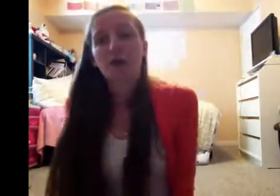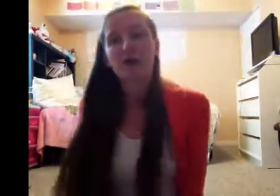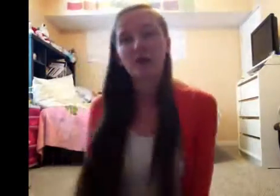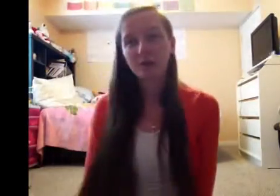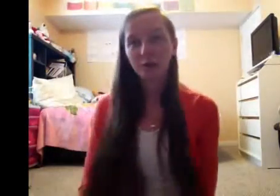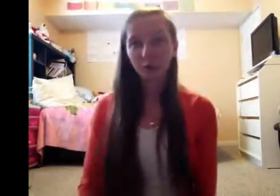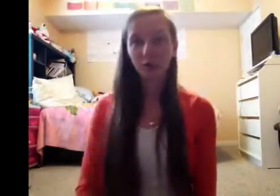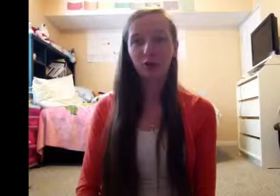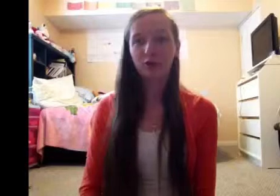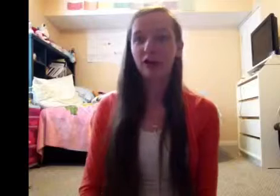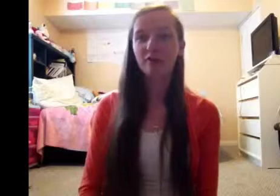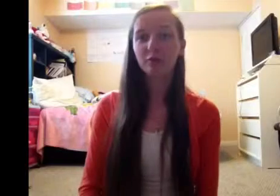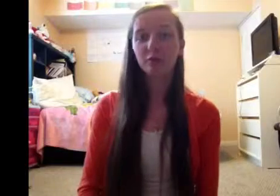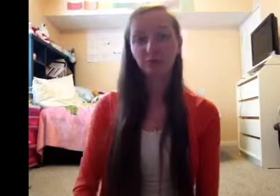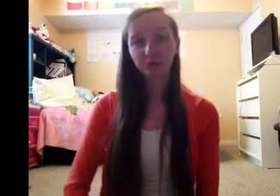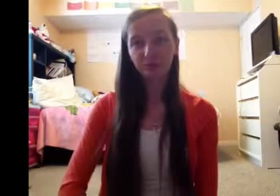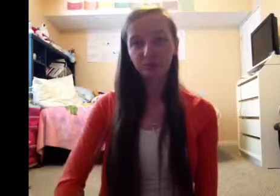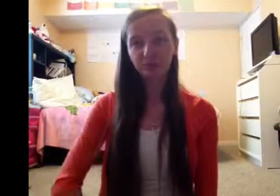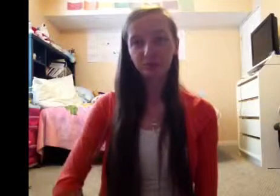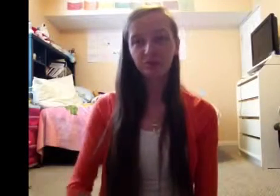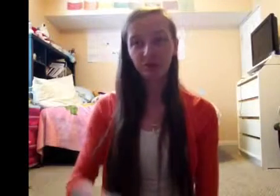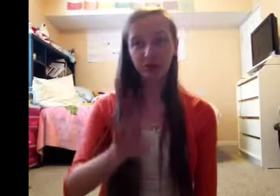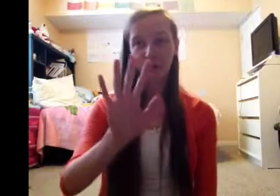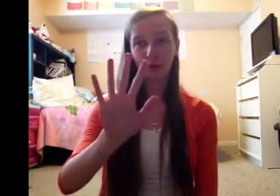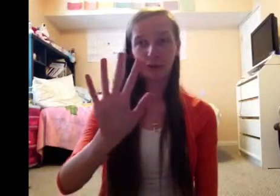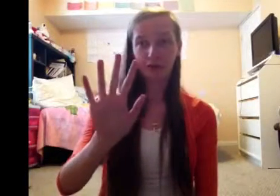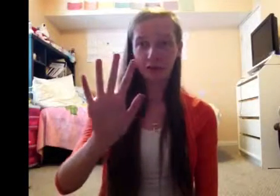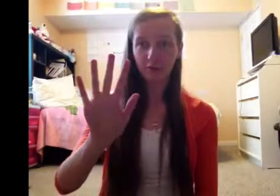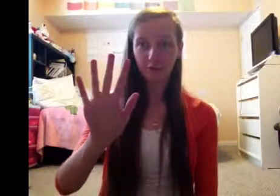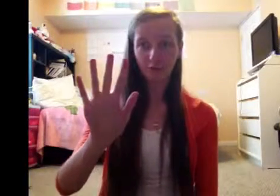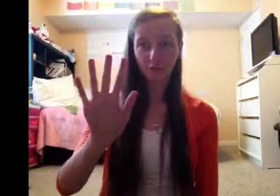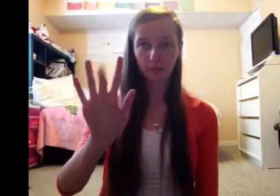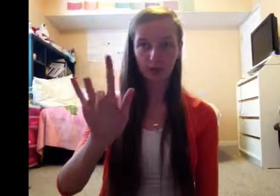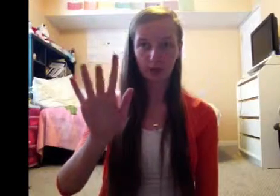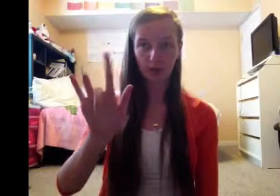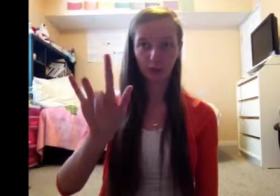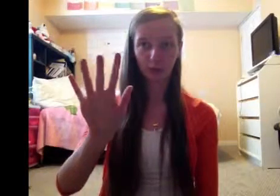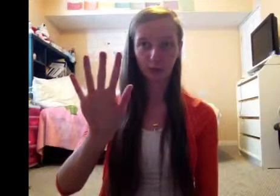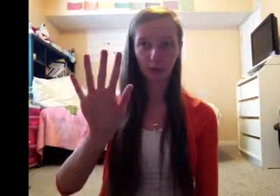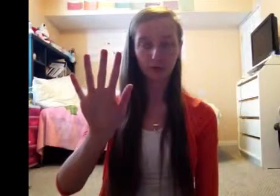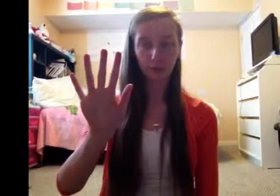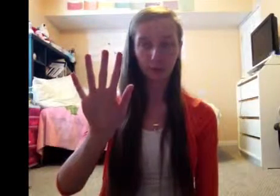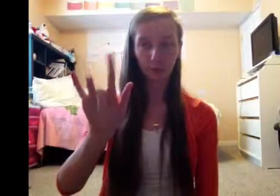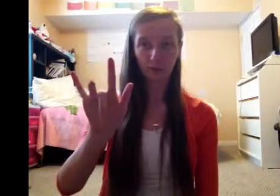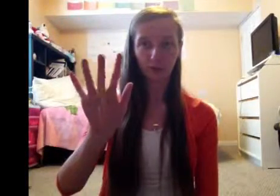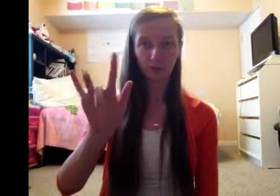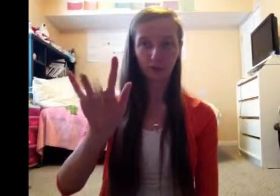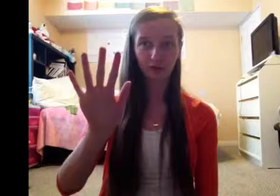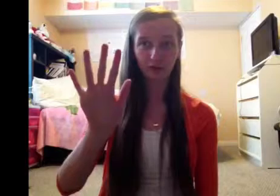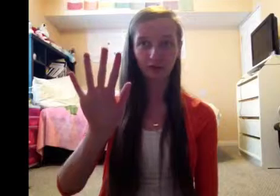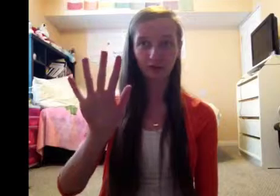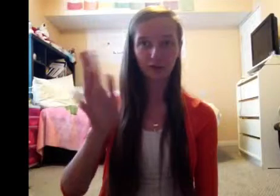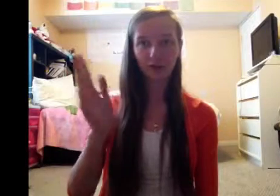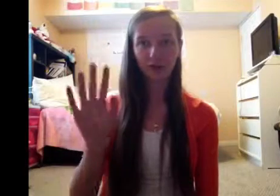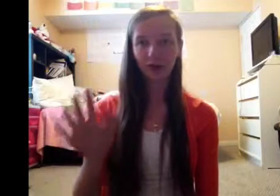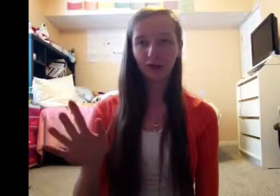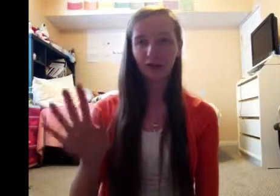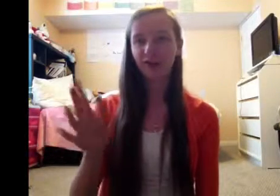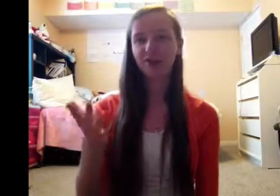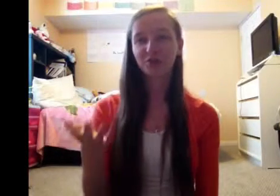And then for 25, you hold up a 5, and you shake your middle finger. It's 25. See, the